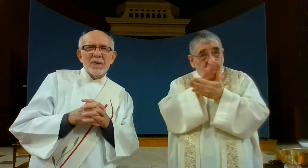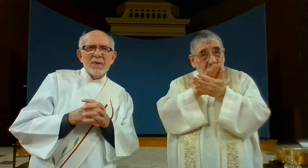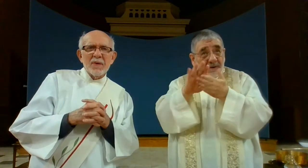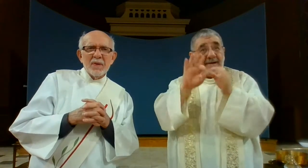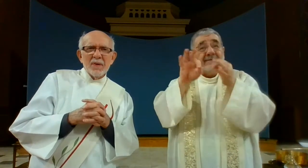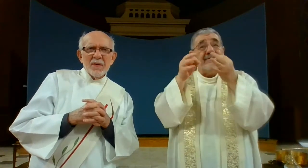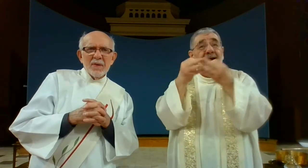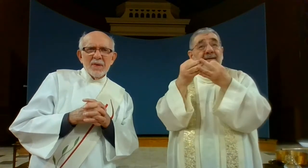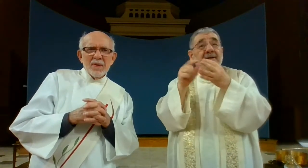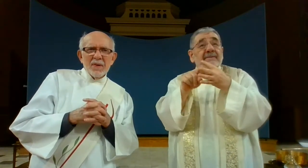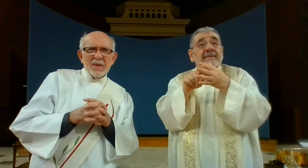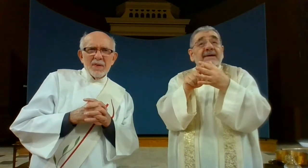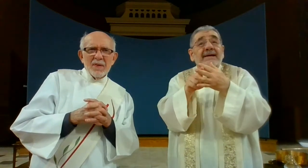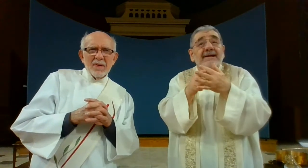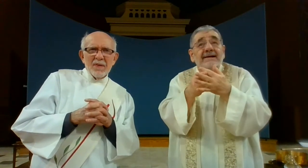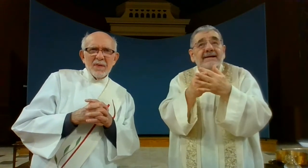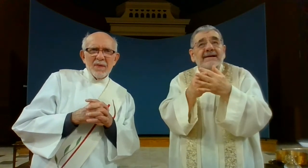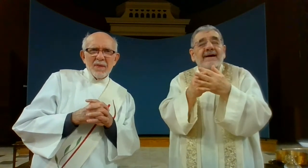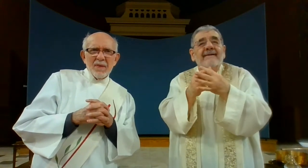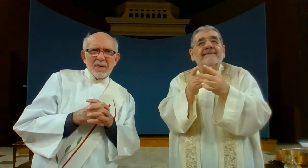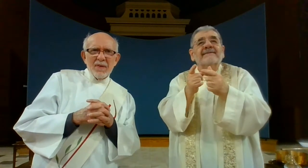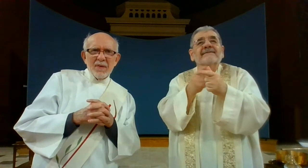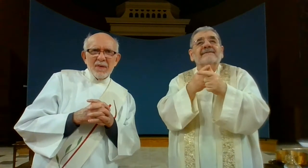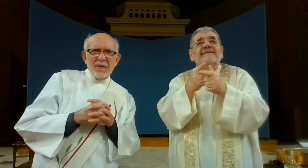Our Mass of the Holy Family begins